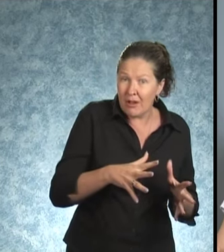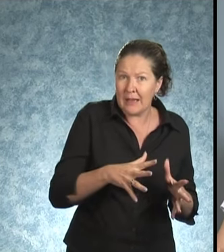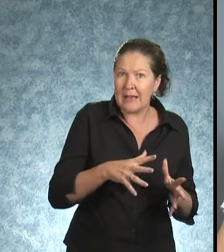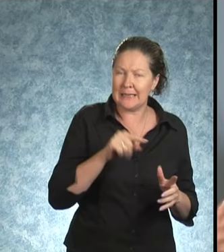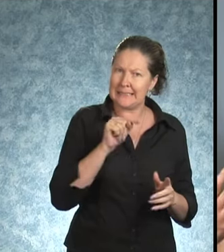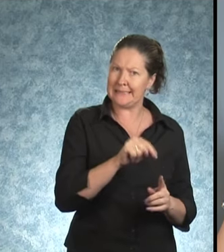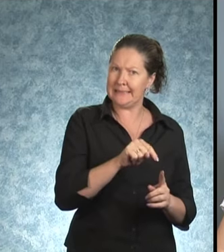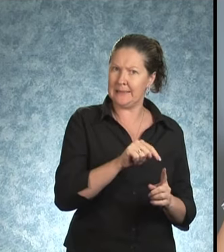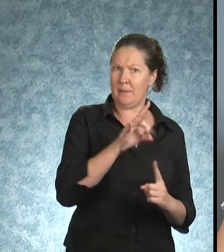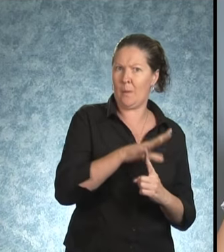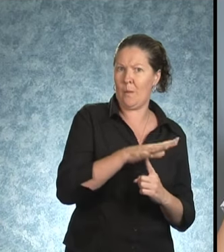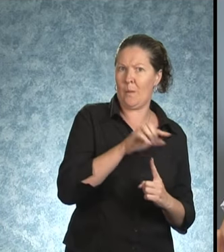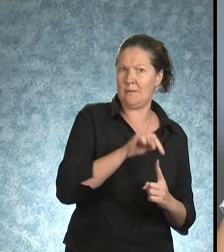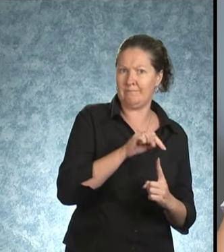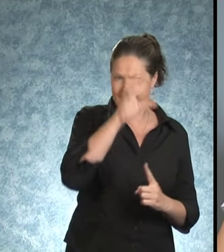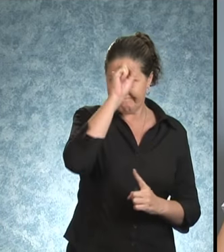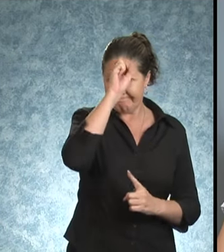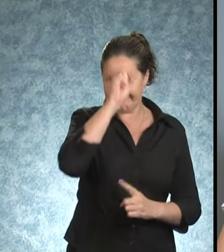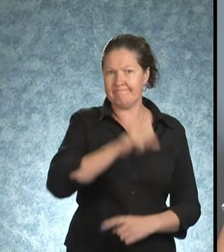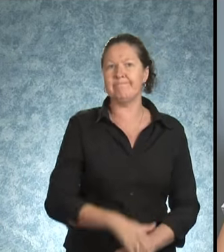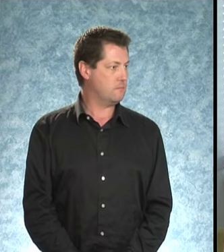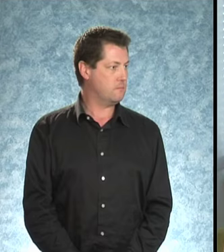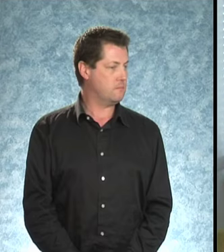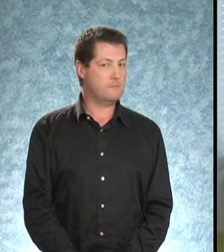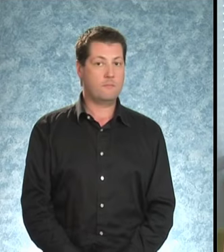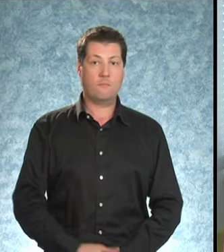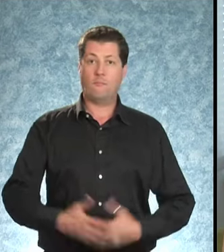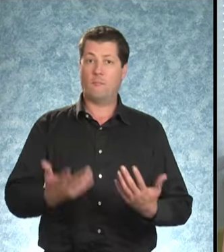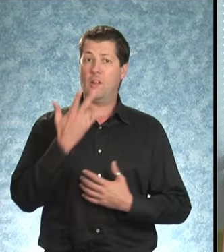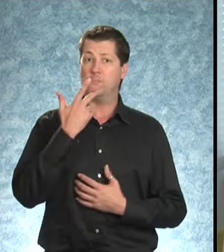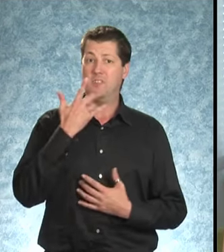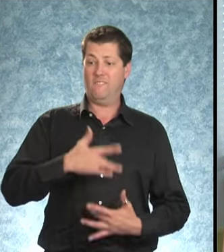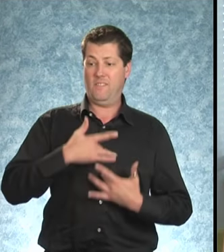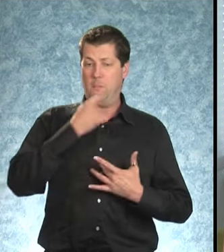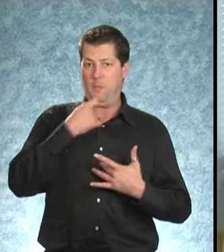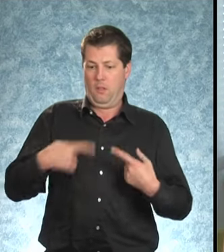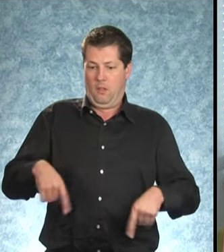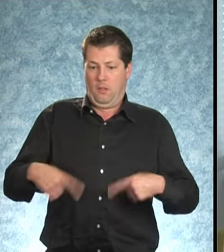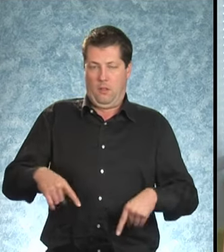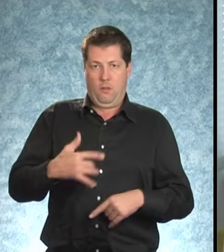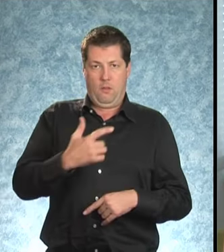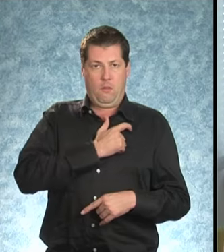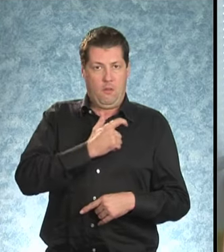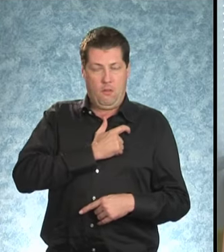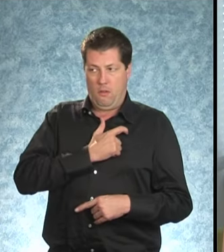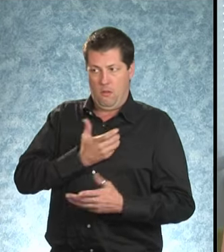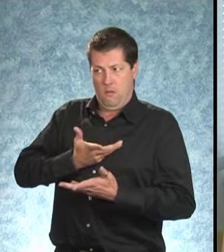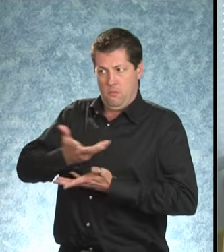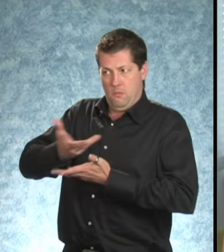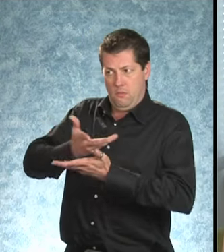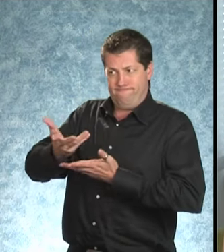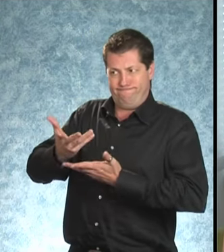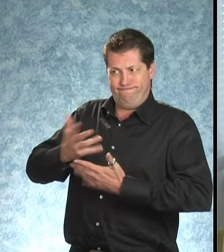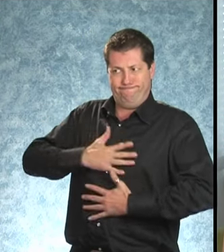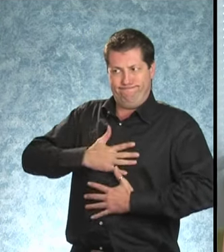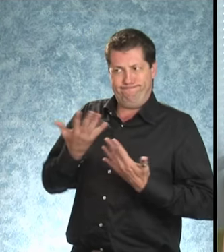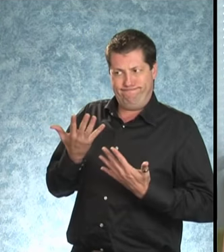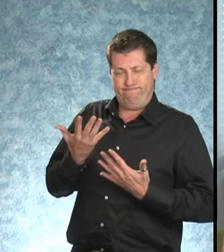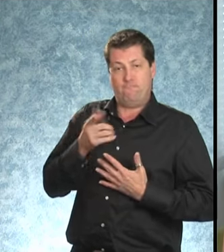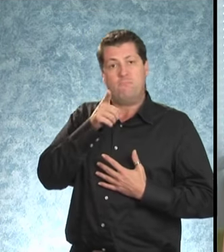bigger picture. So keep that in mind when you're approaching your neighbour. If you feel anxious to go and talk to your neighbour, there are a few options that